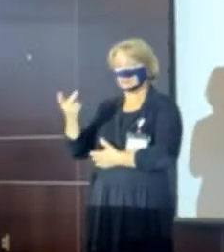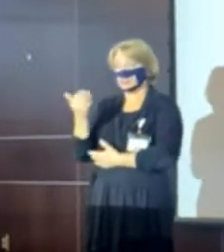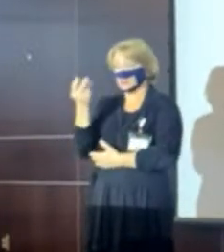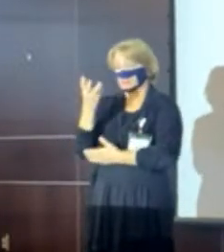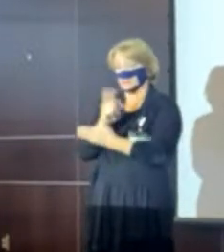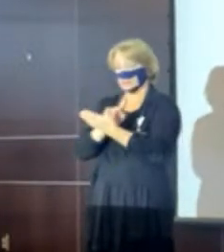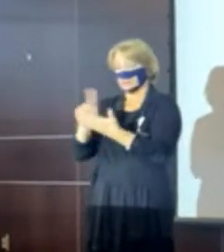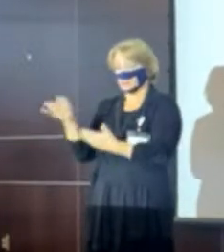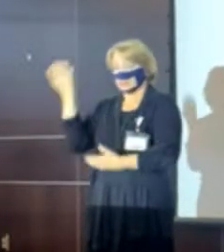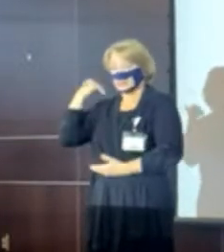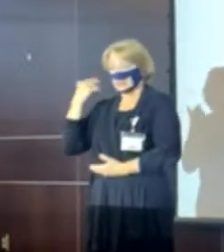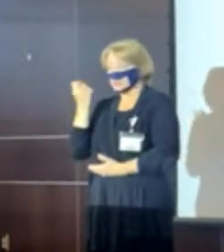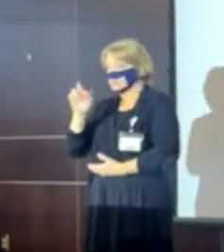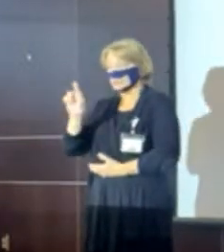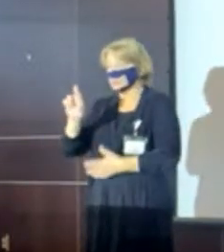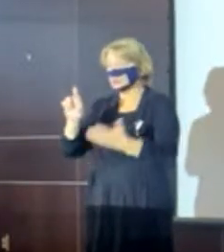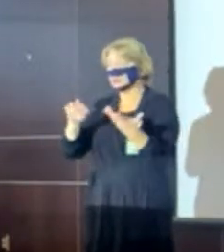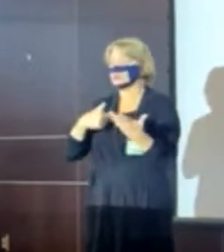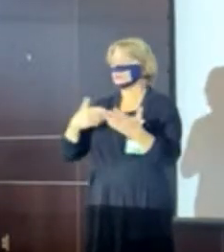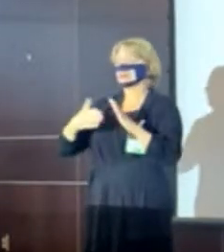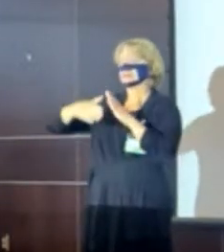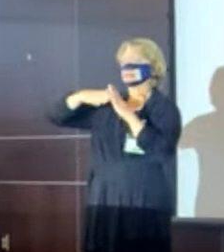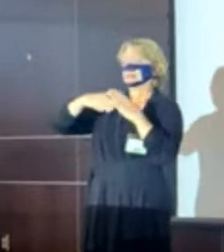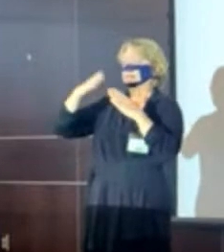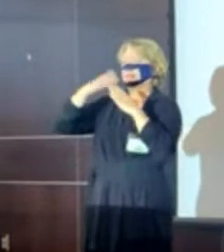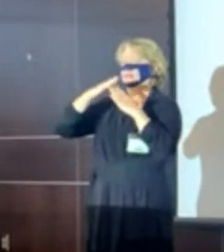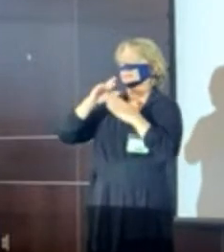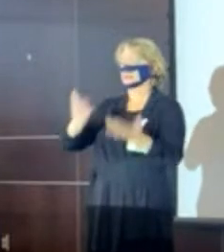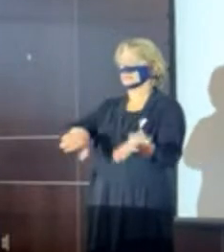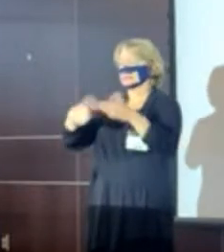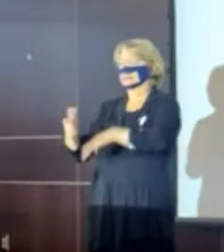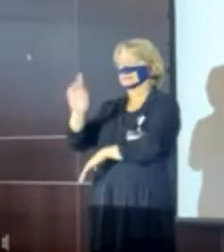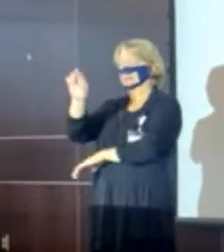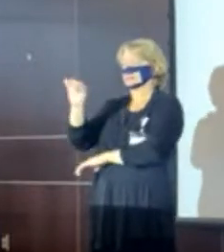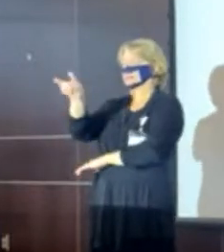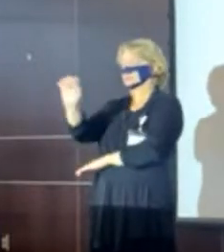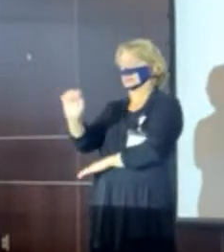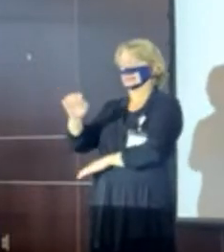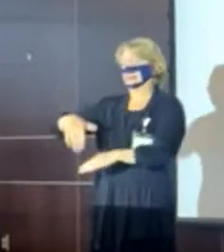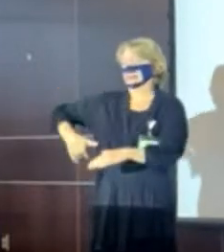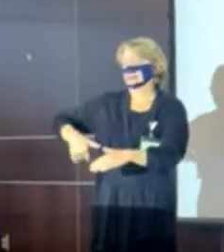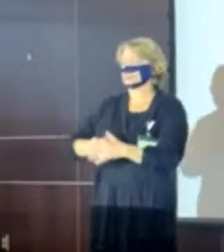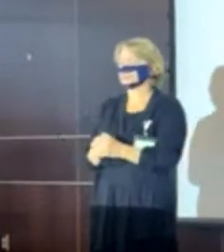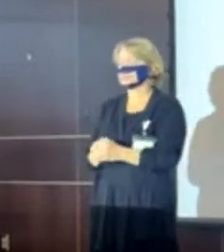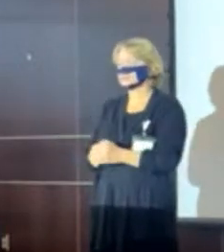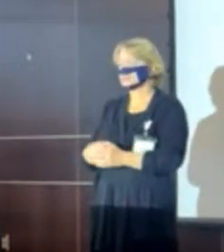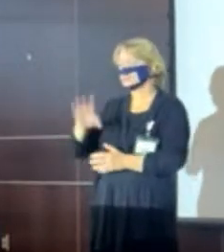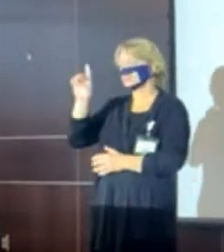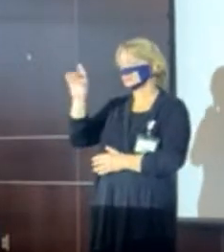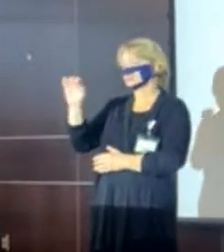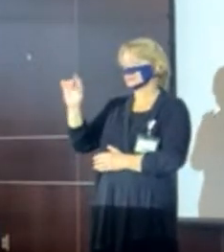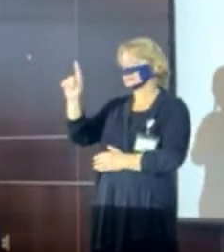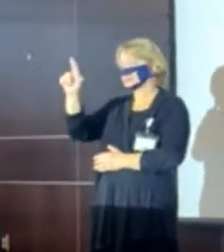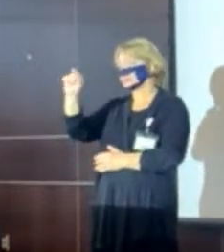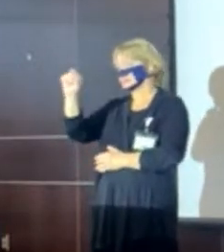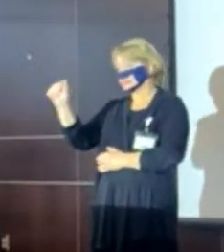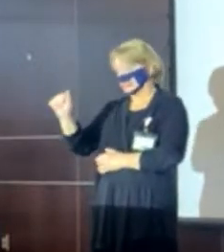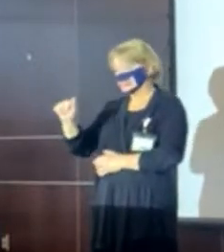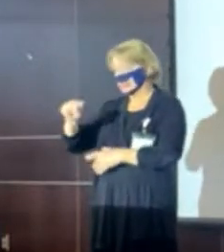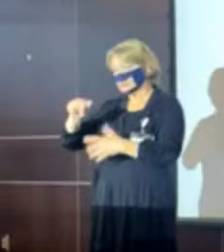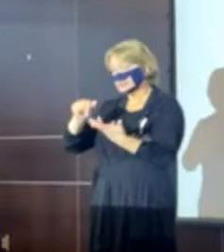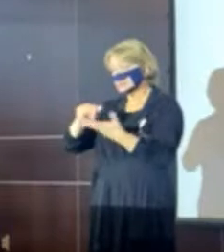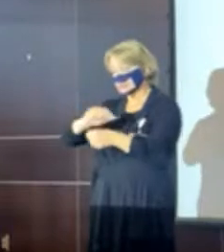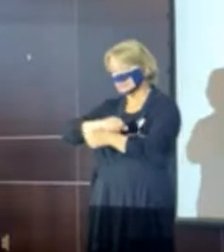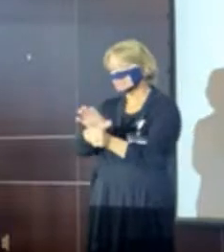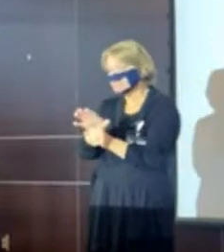peak death rate, so to speak, yet? Well, it appears that the Delta variant has created, I think, a